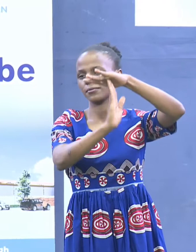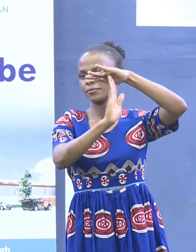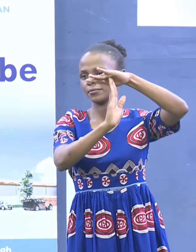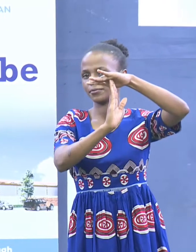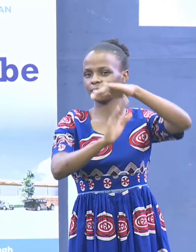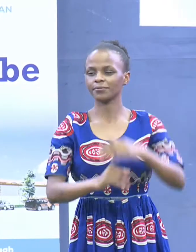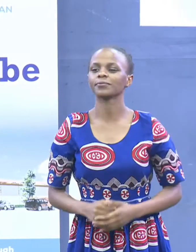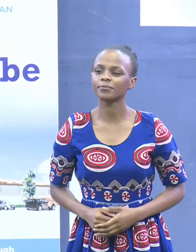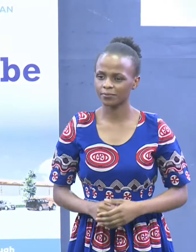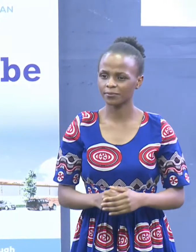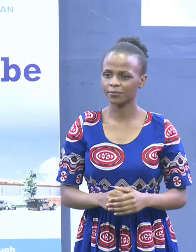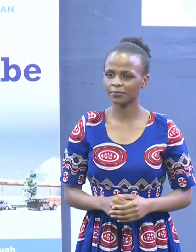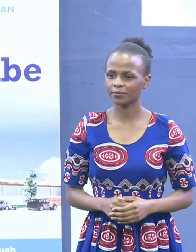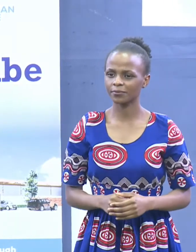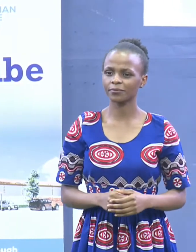power.